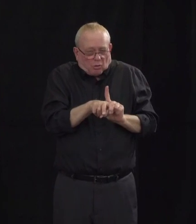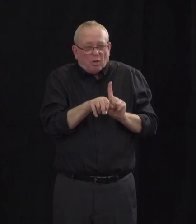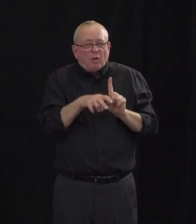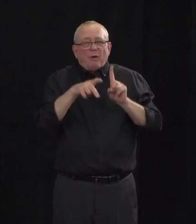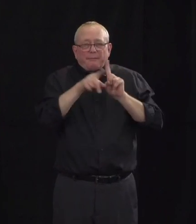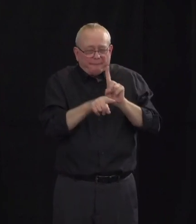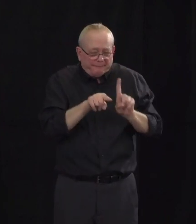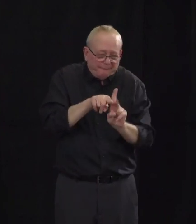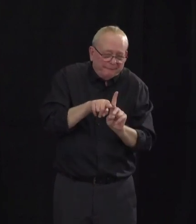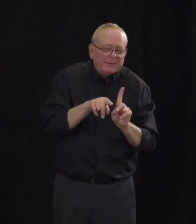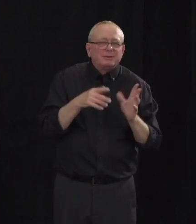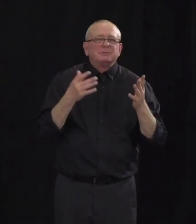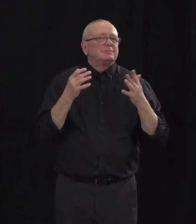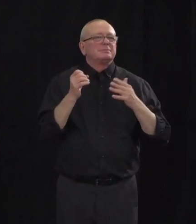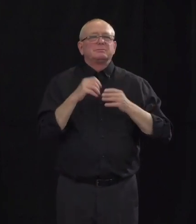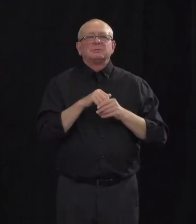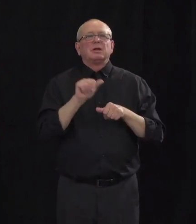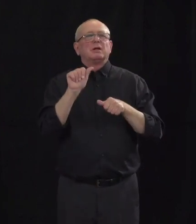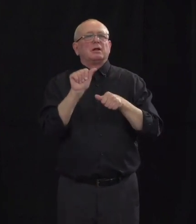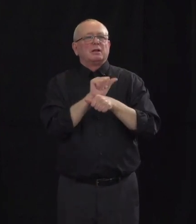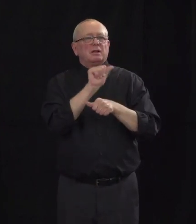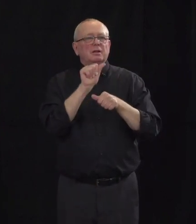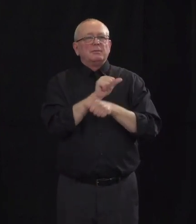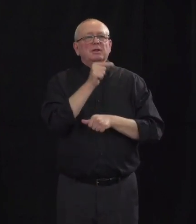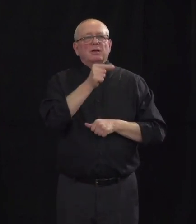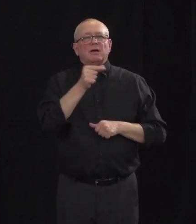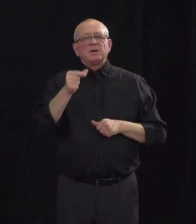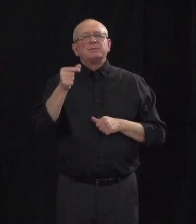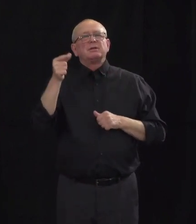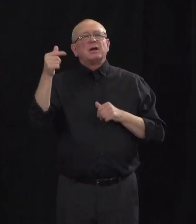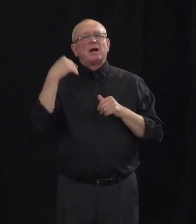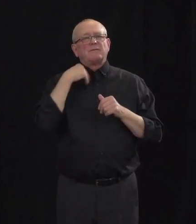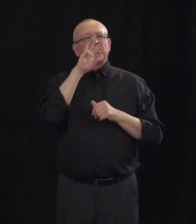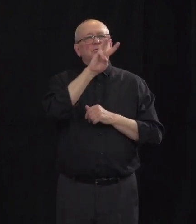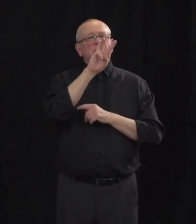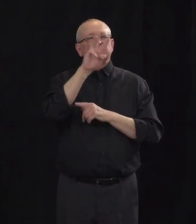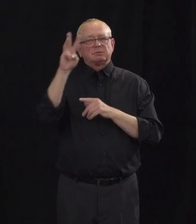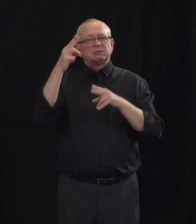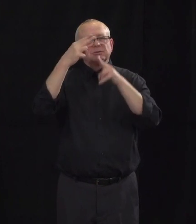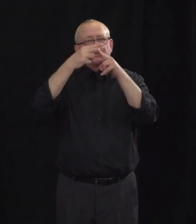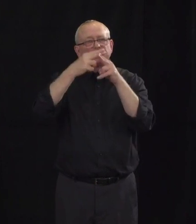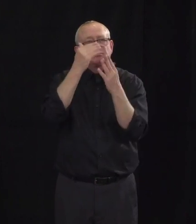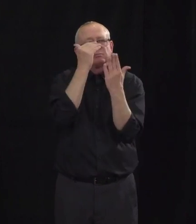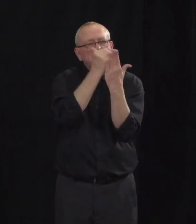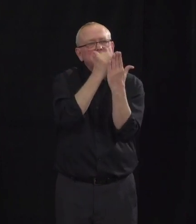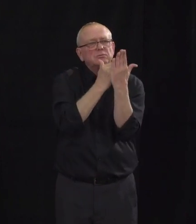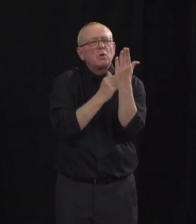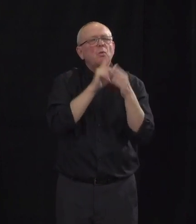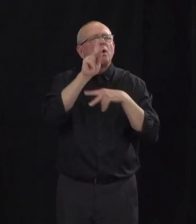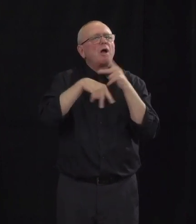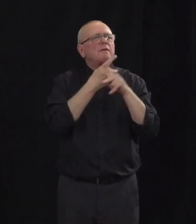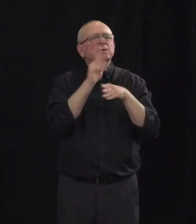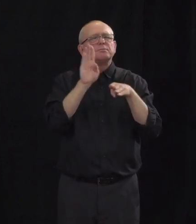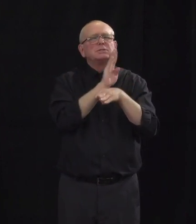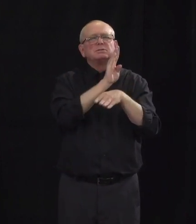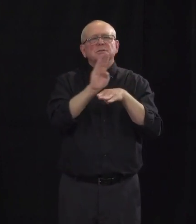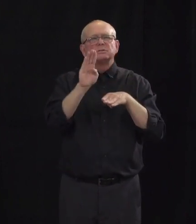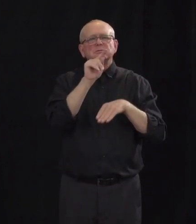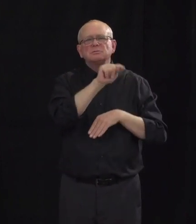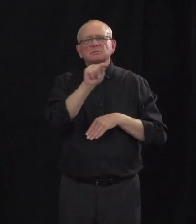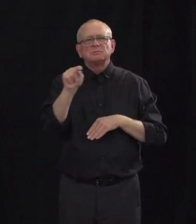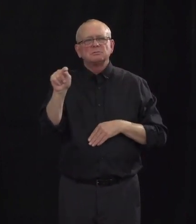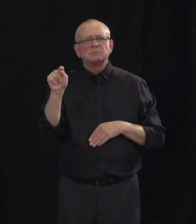must still follow all public health measures that we've put in place. No matter where you are or what you're doing, practice